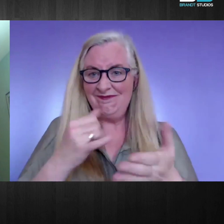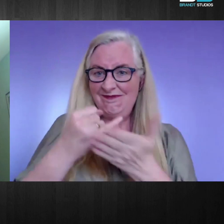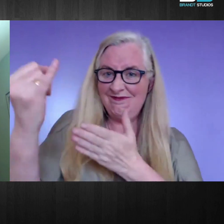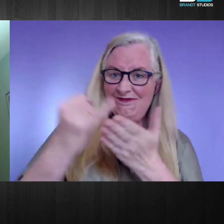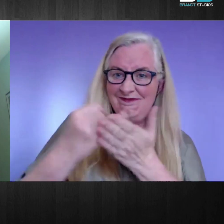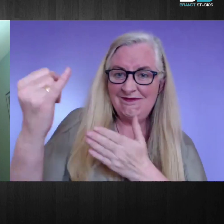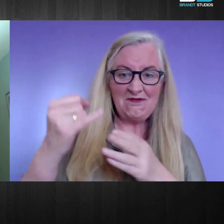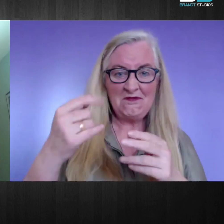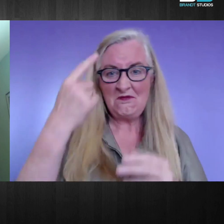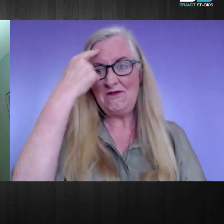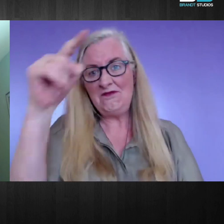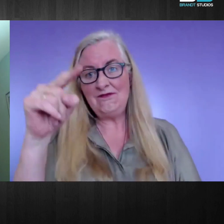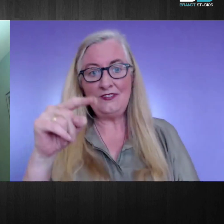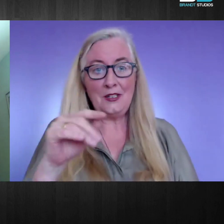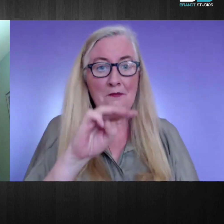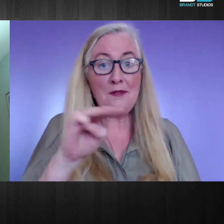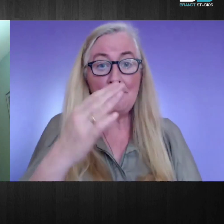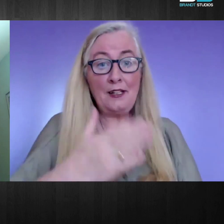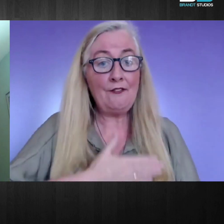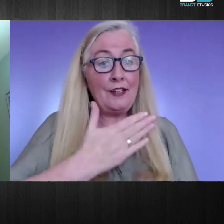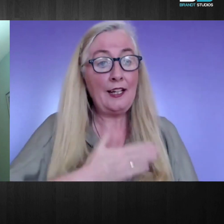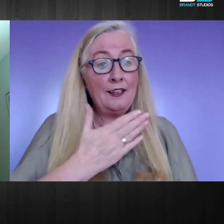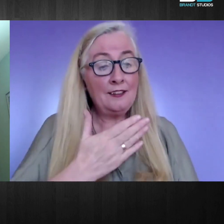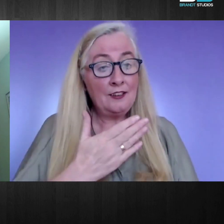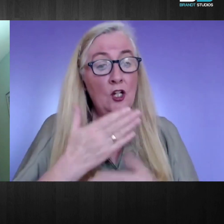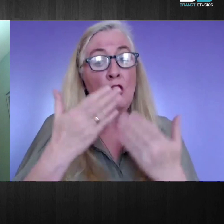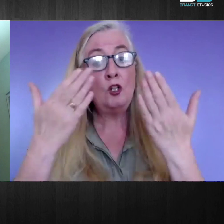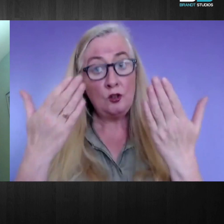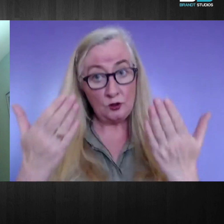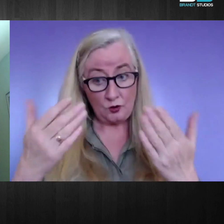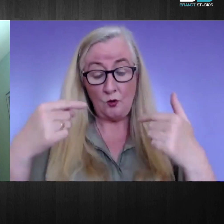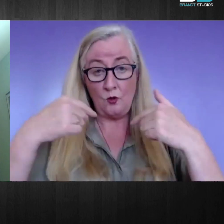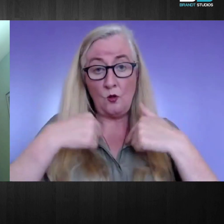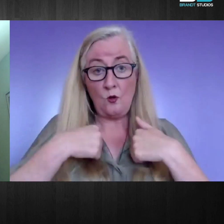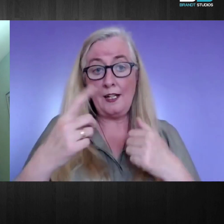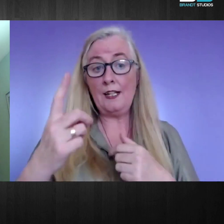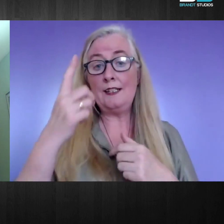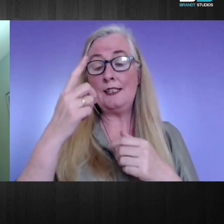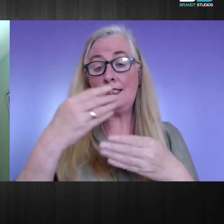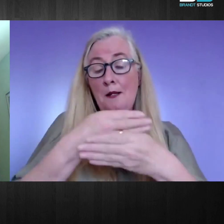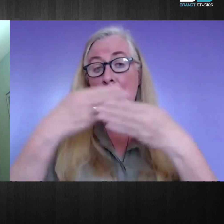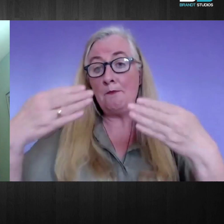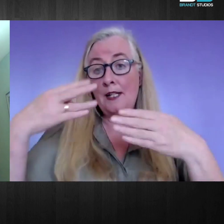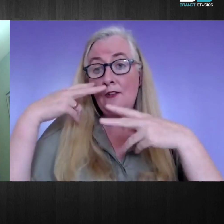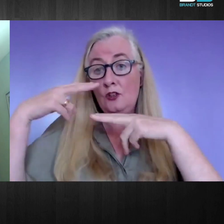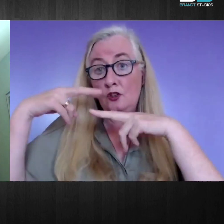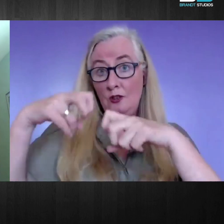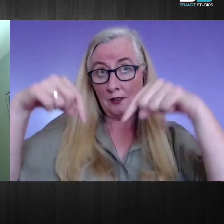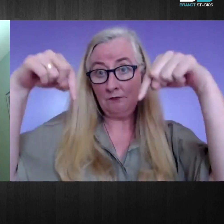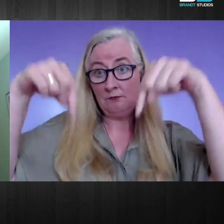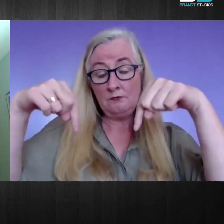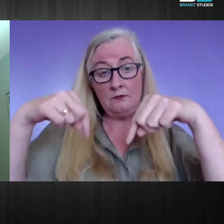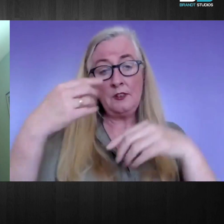feelings. So as part of this, we did a big study of second level students in Ireland. And one of the findings,